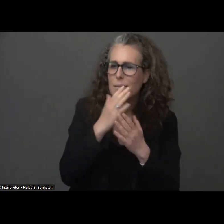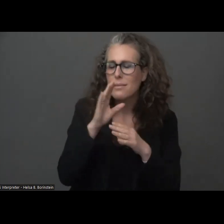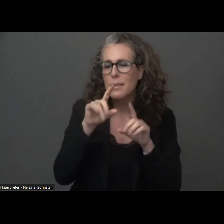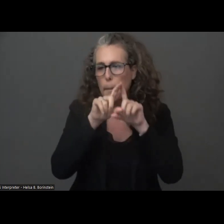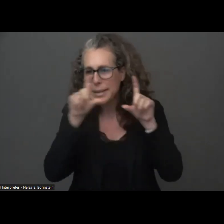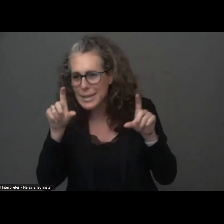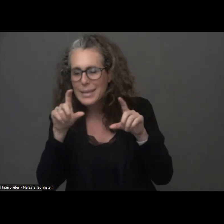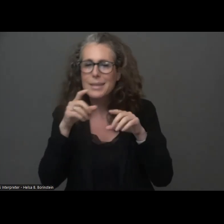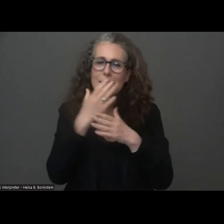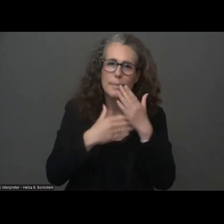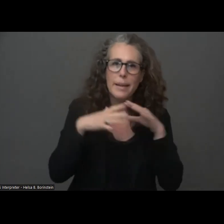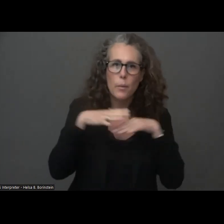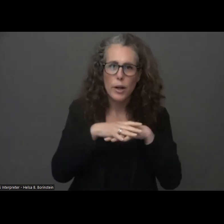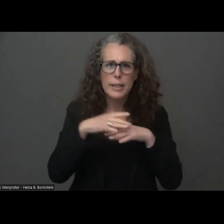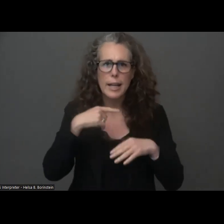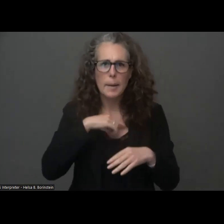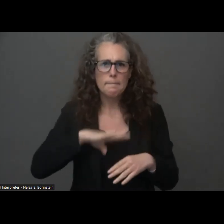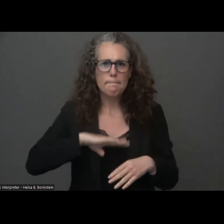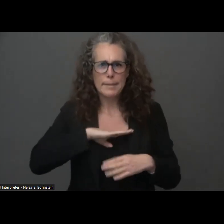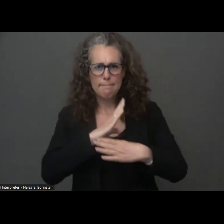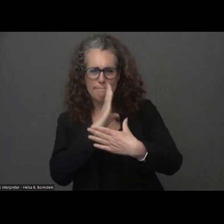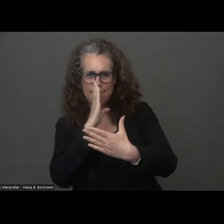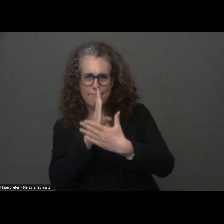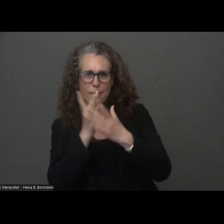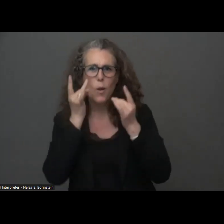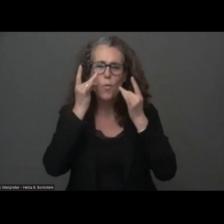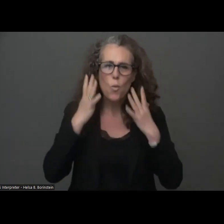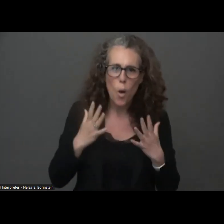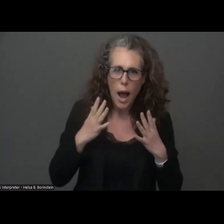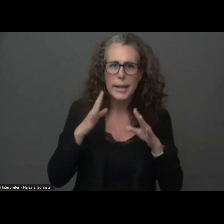white man with a beard and as always a light blue shirt.